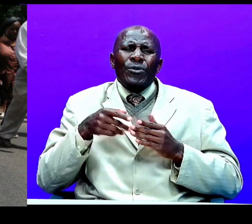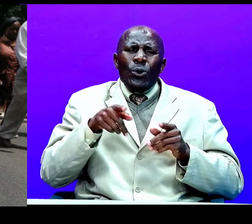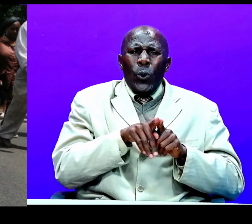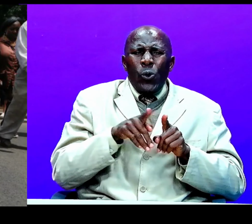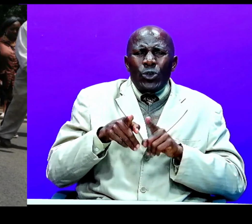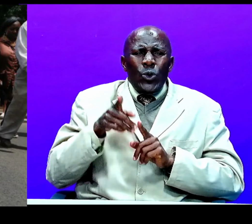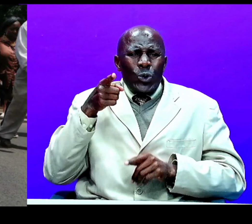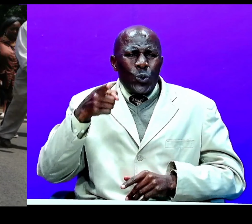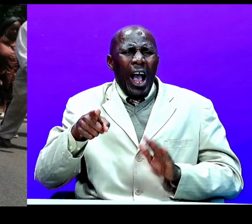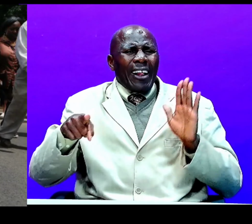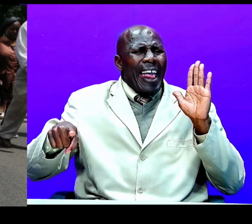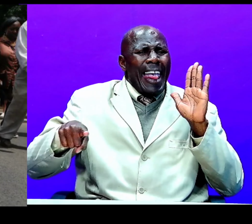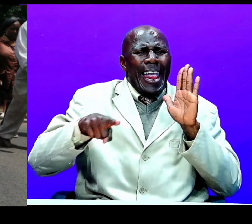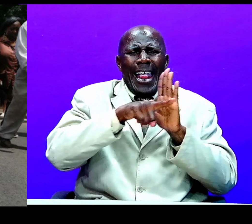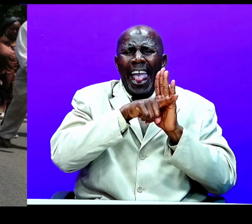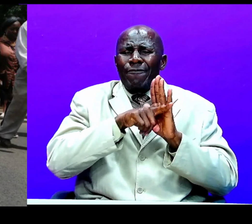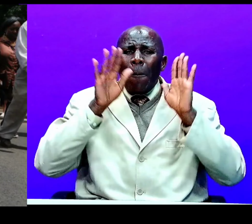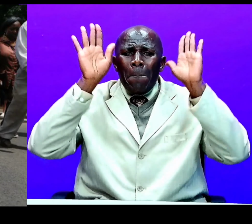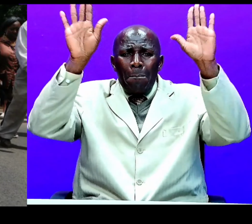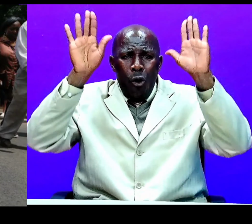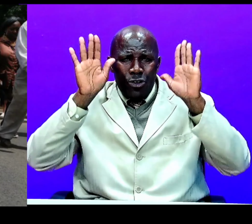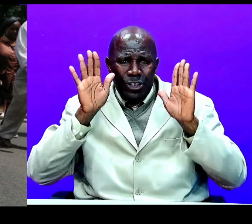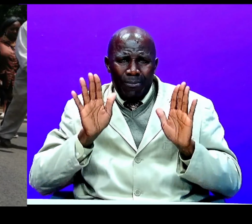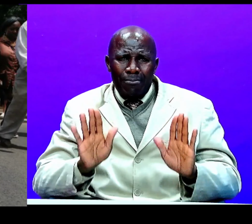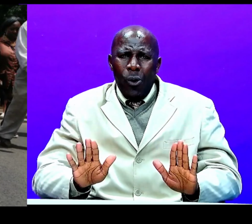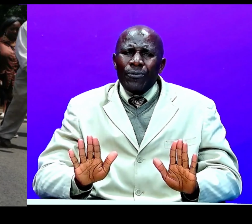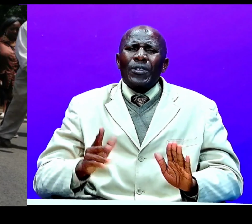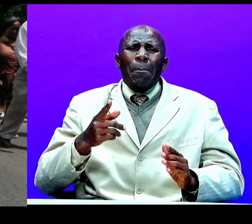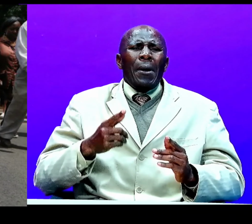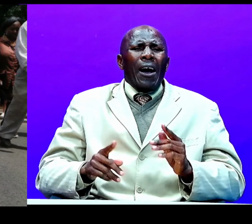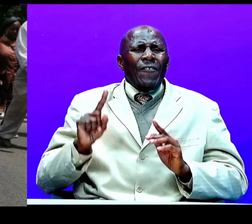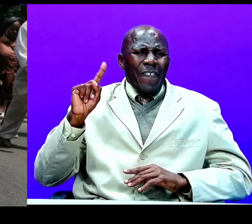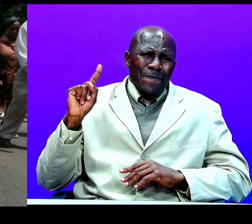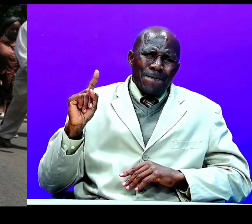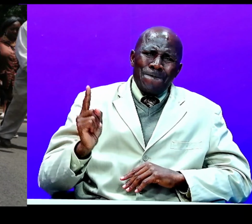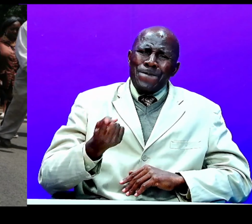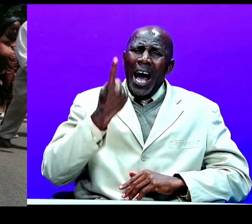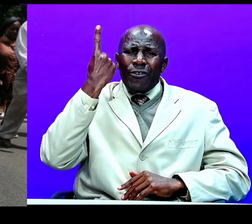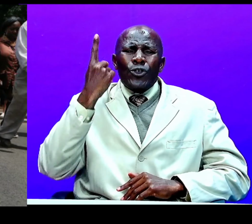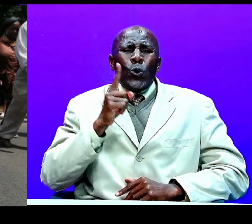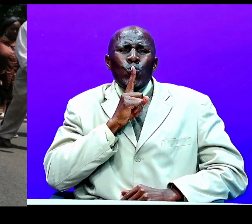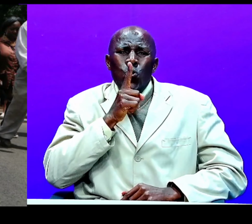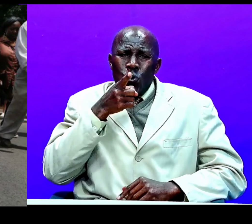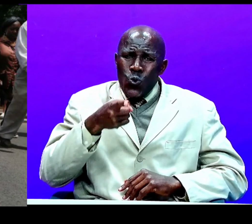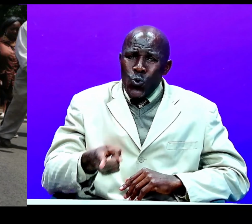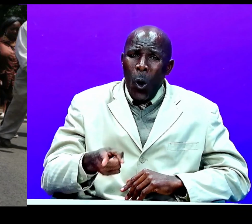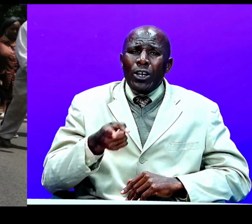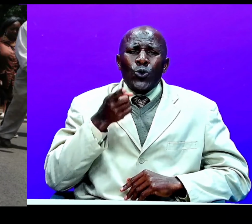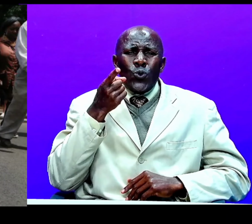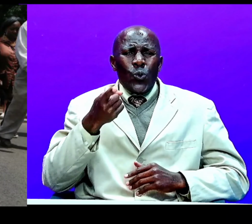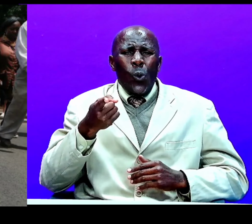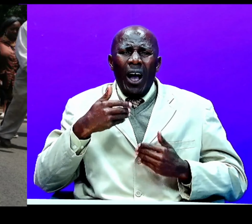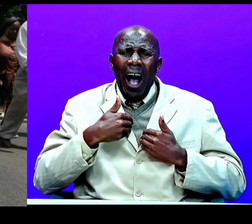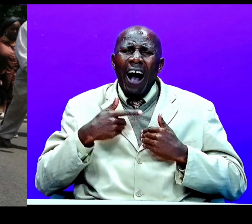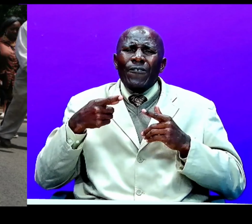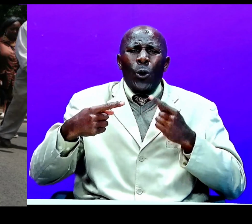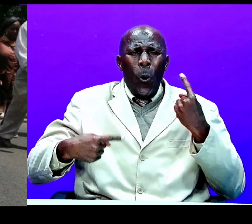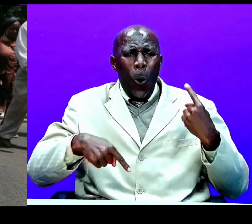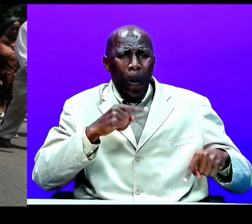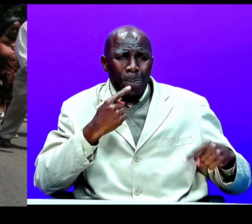this important day, first, ensure you have a secure and accessible space.